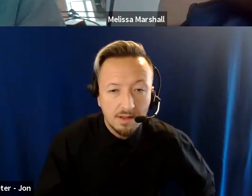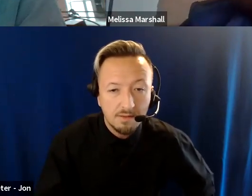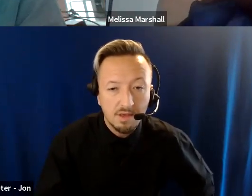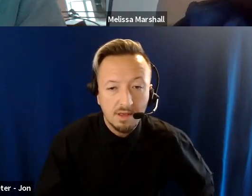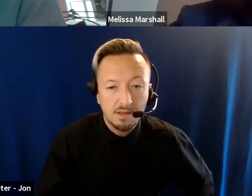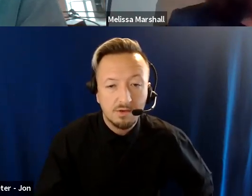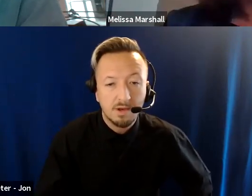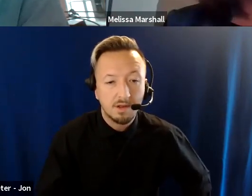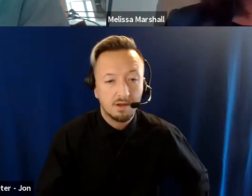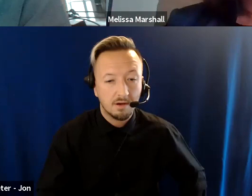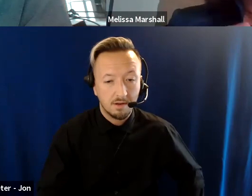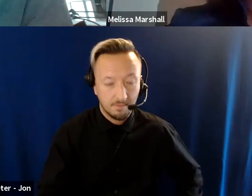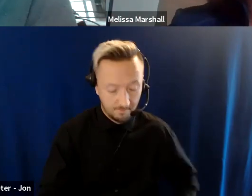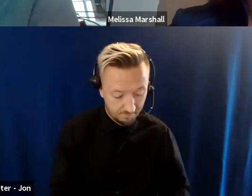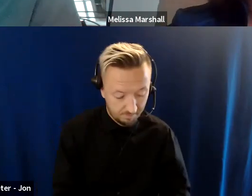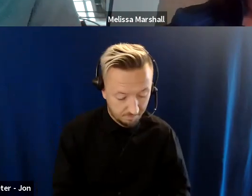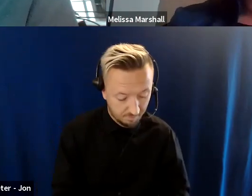All right, let me get situated here.